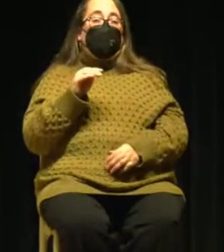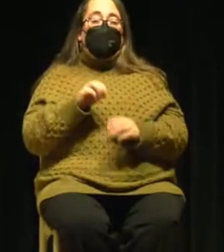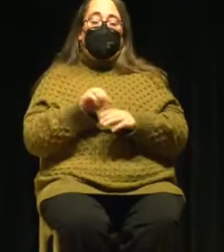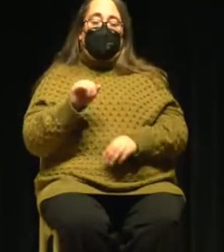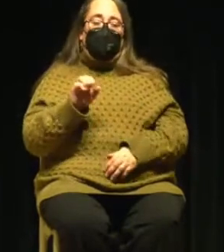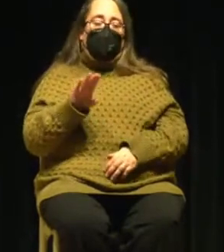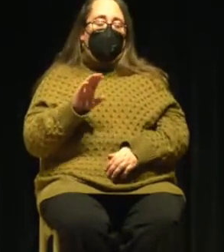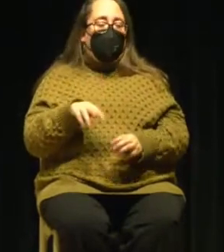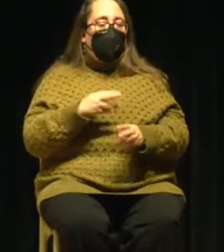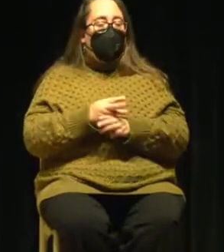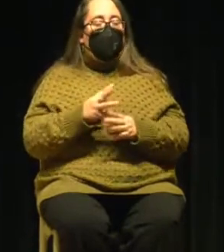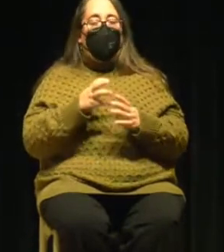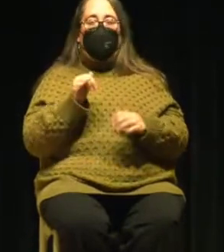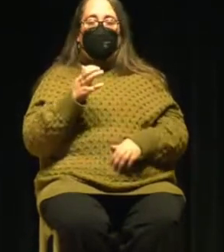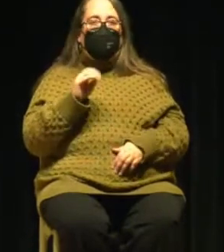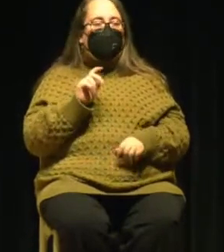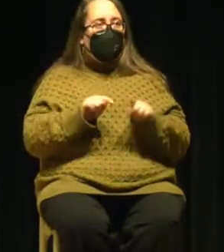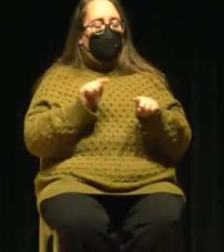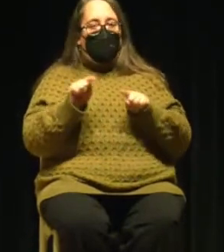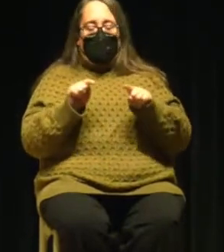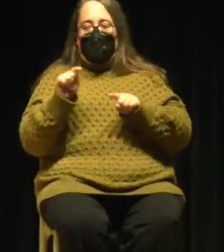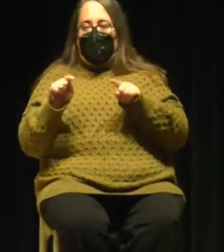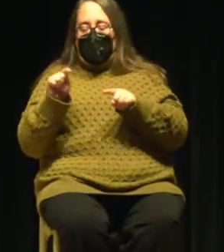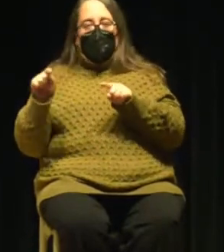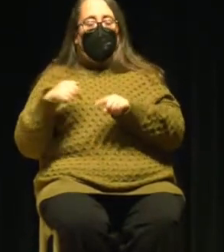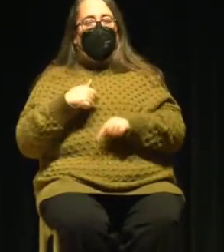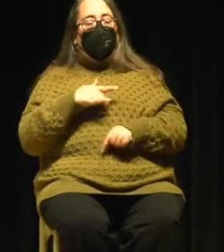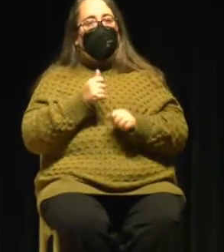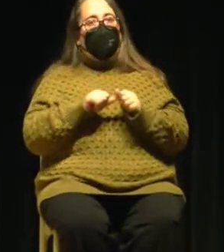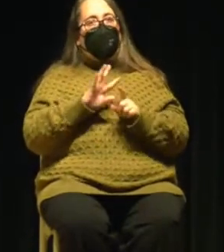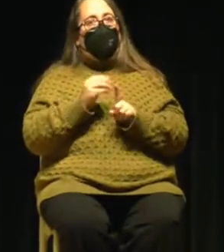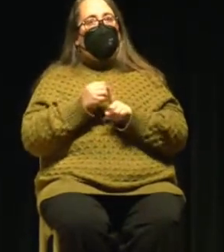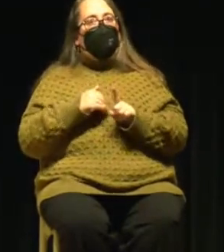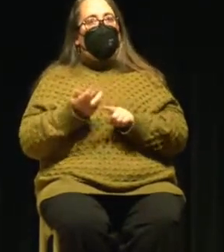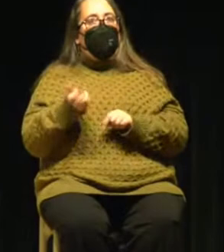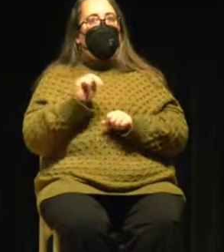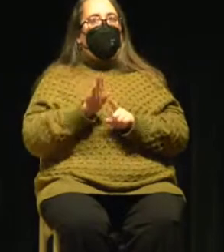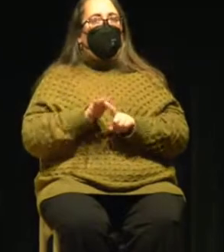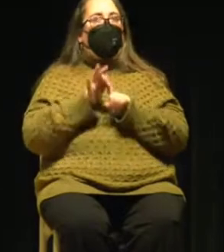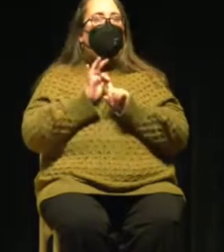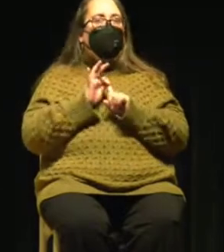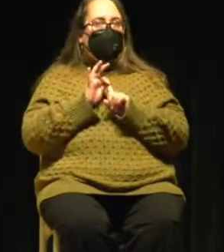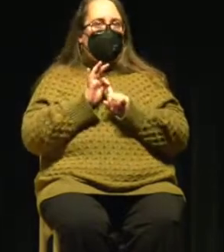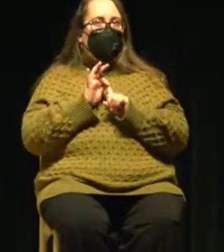There's a lot of racism. I mean, I feel like every society kind of has its own like unique